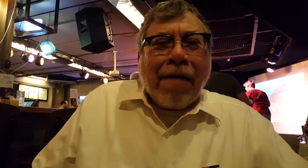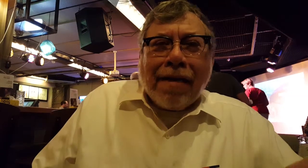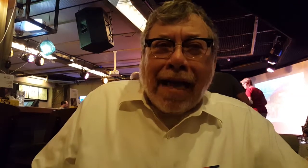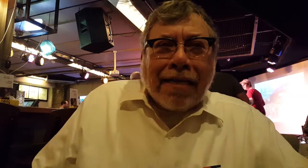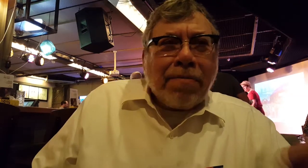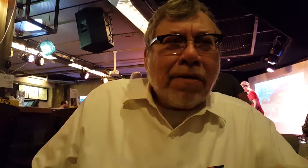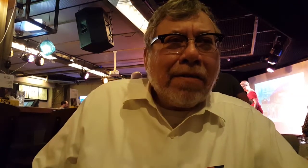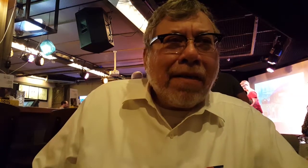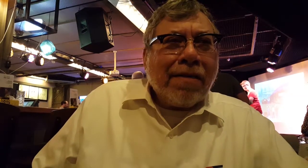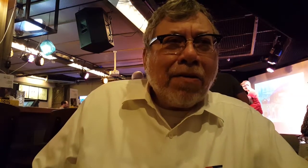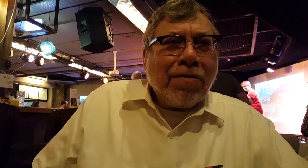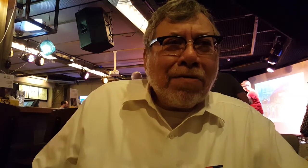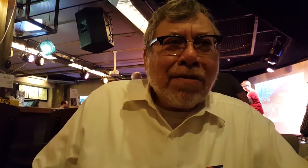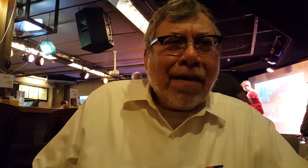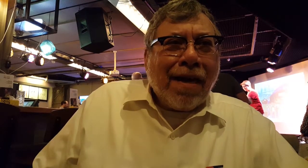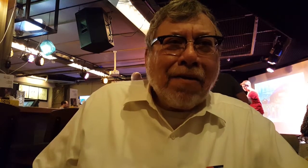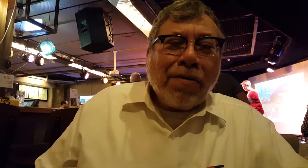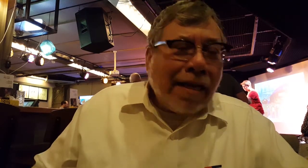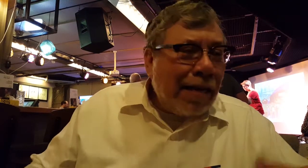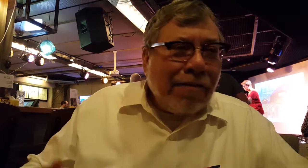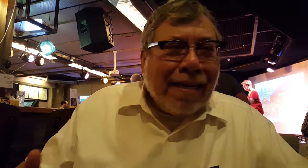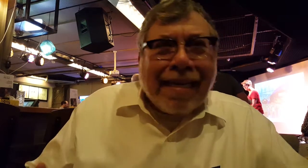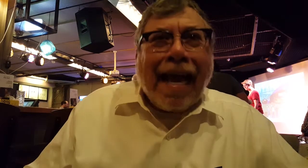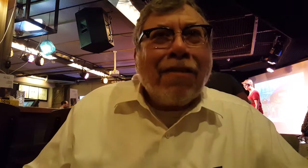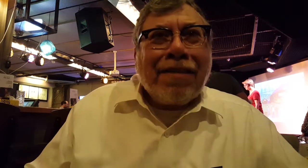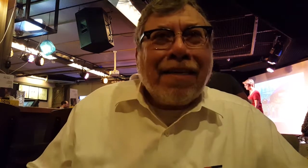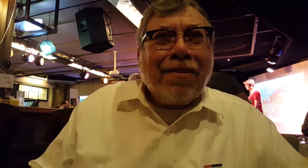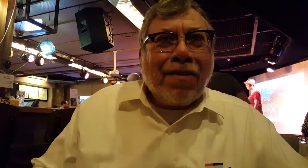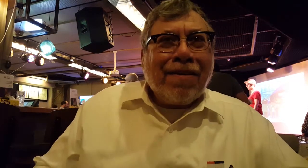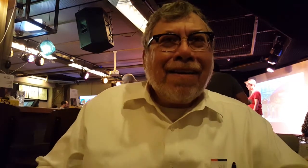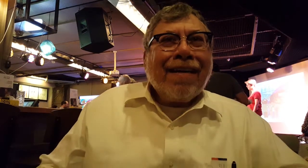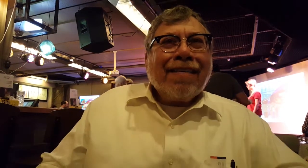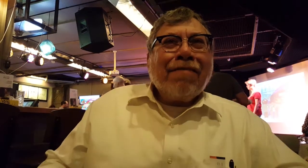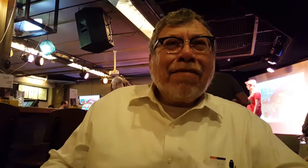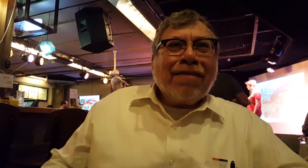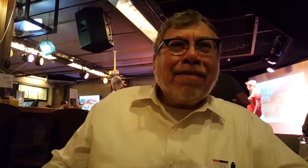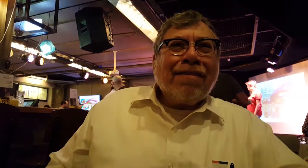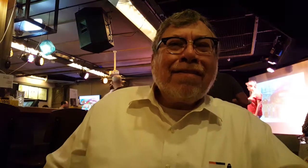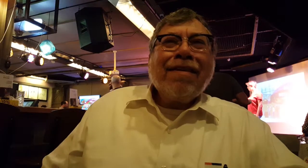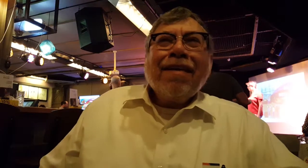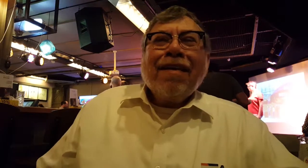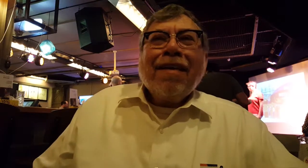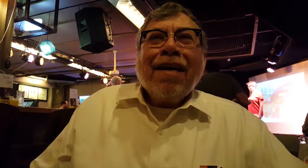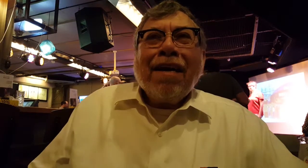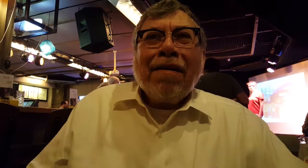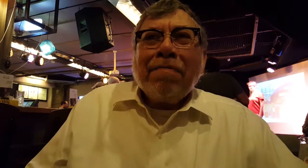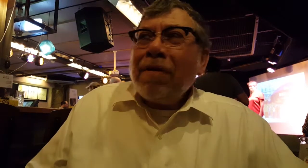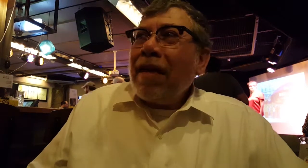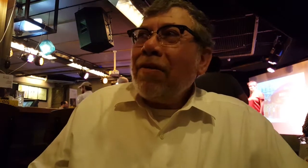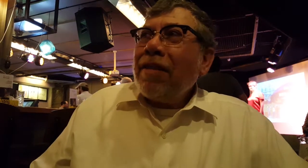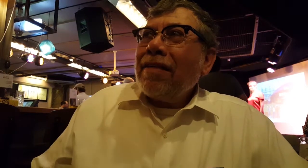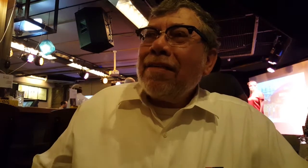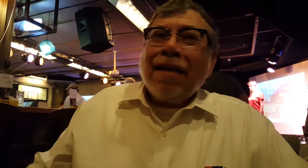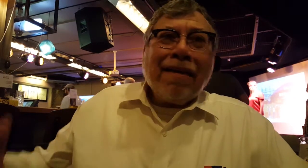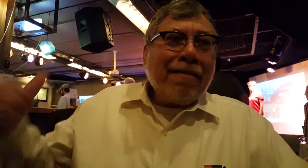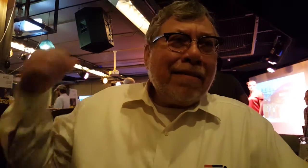an expert at those. I know that even in accounting there are differences, but I know that